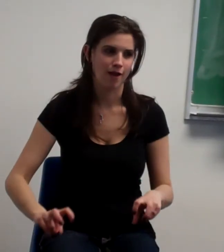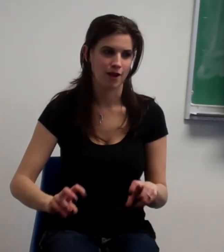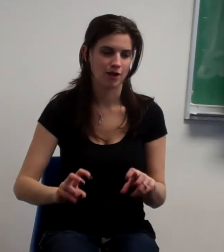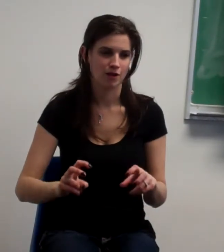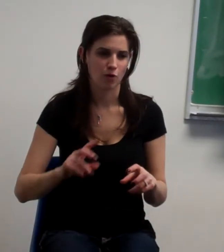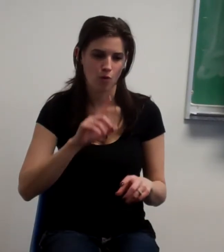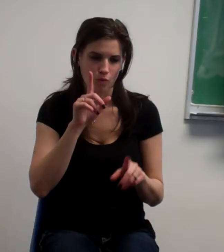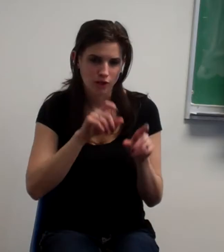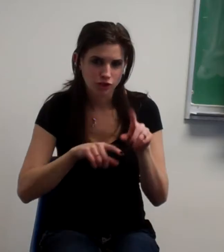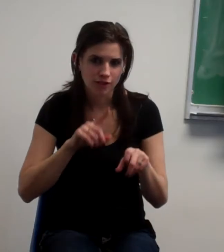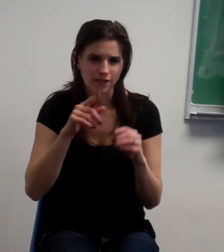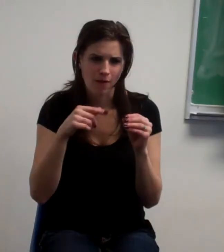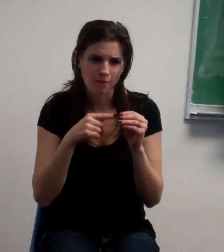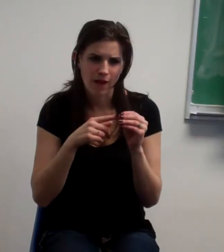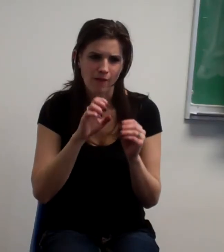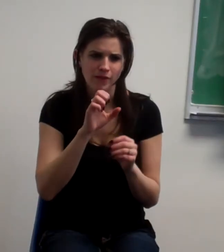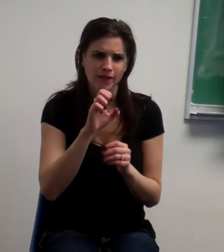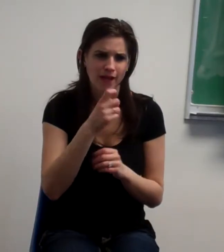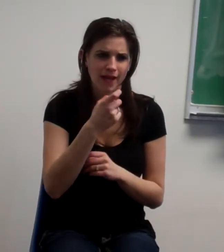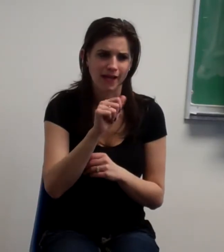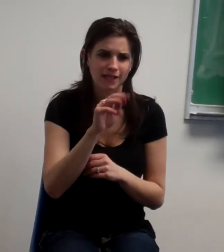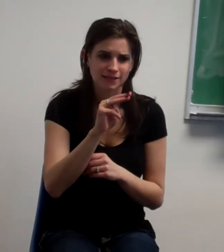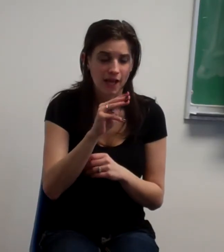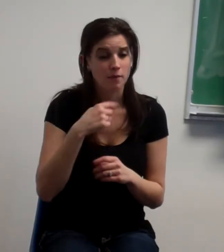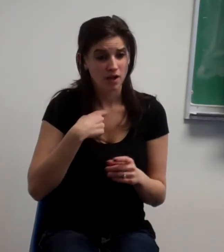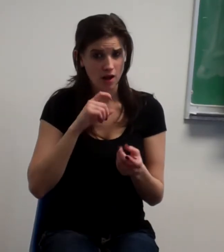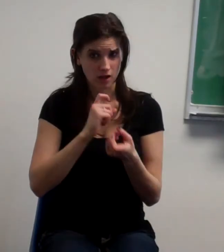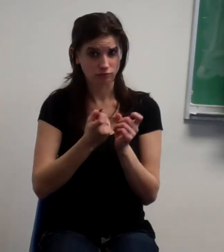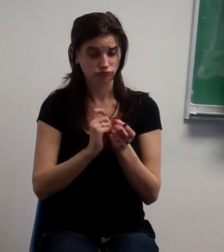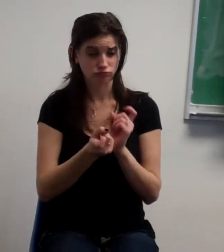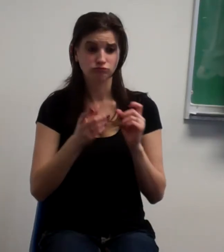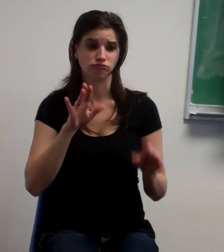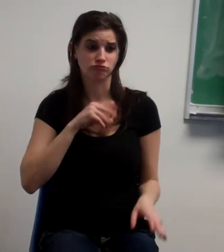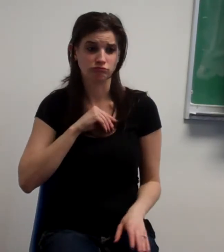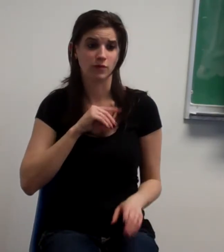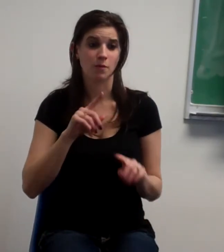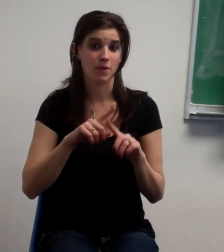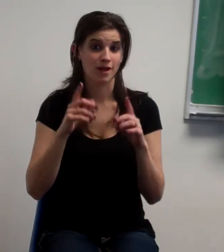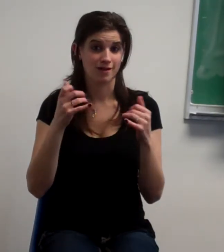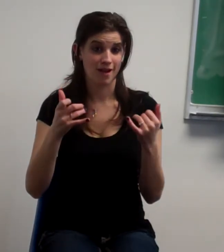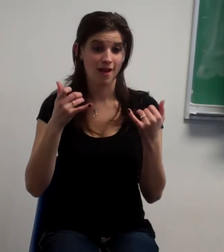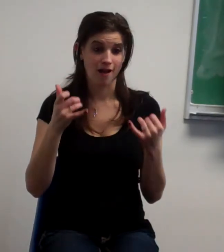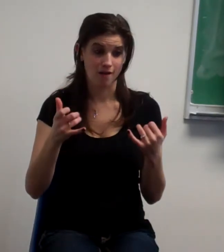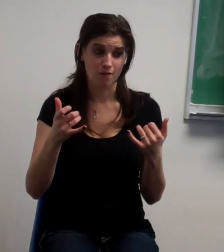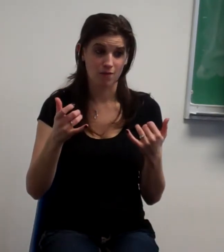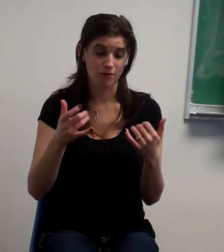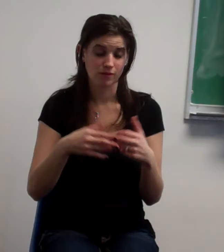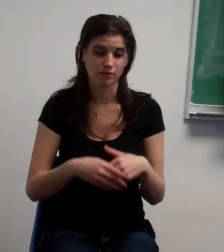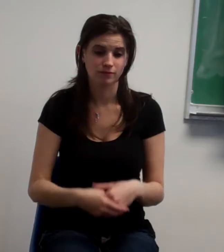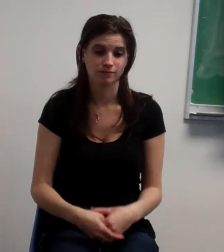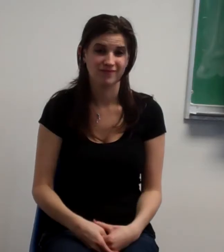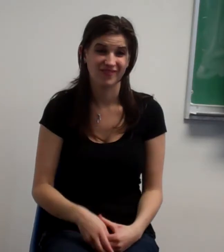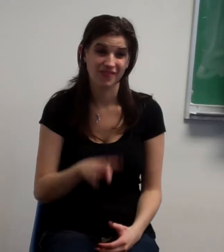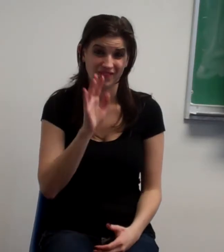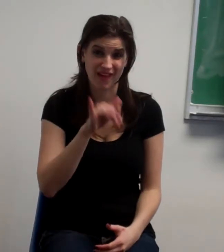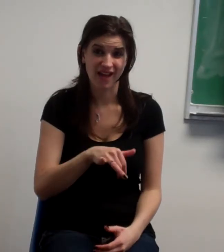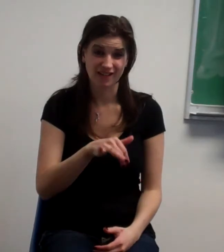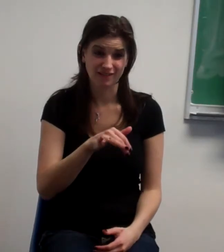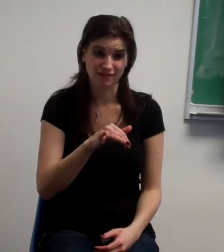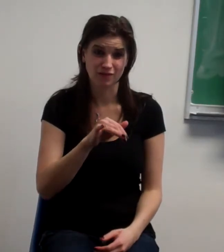just we didn't do this or we didn't do that. Okay. Now, so that's 30% of your grade was that midterm.